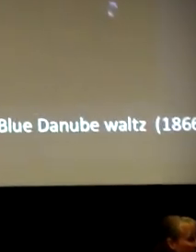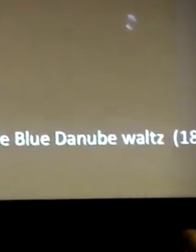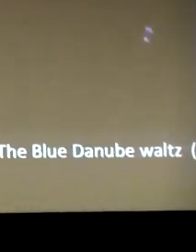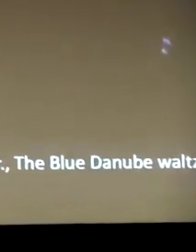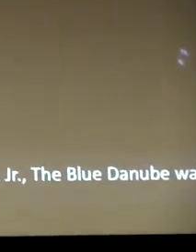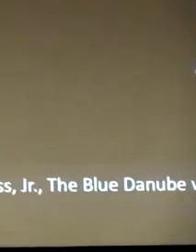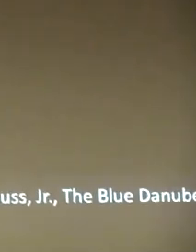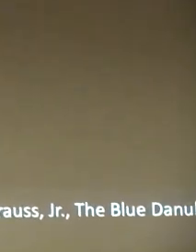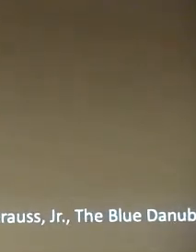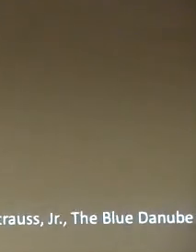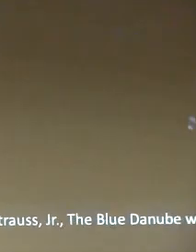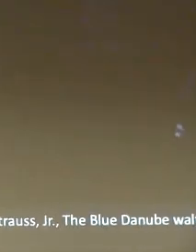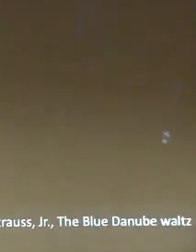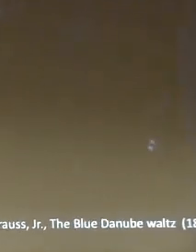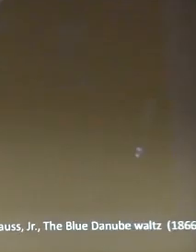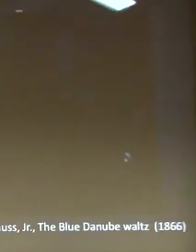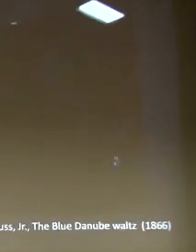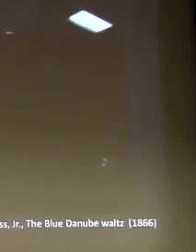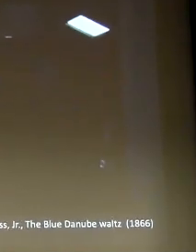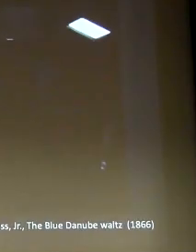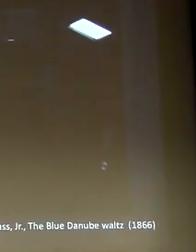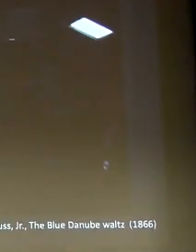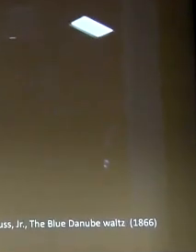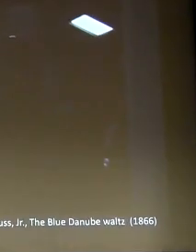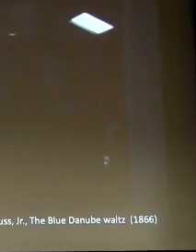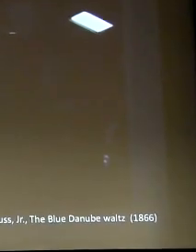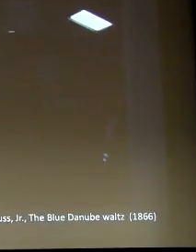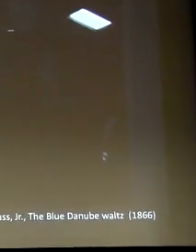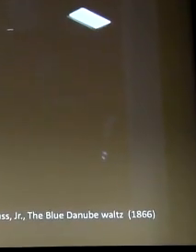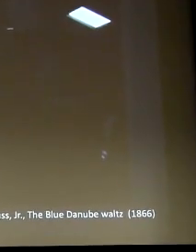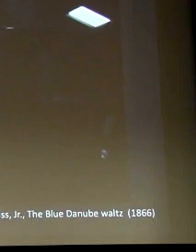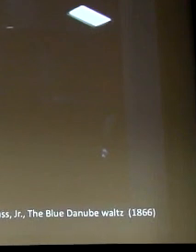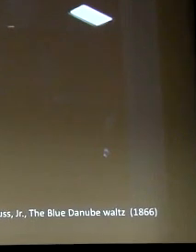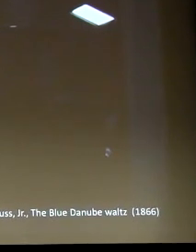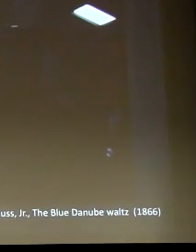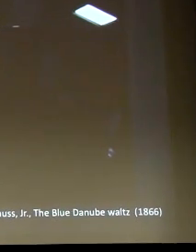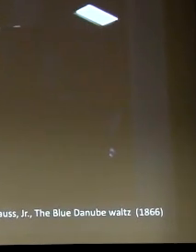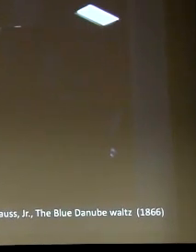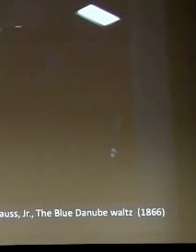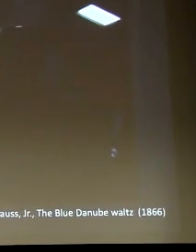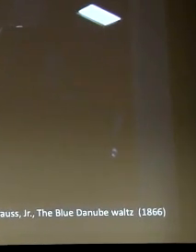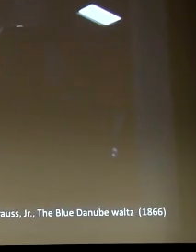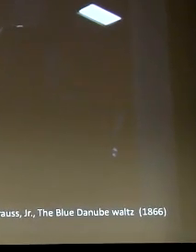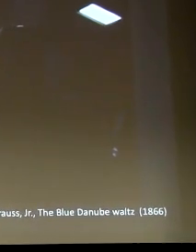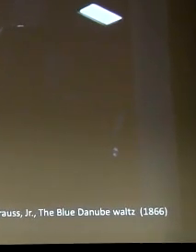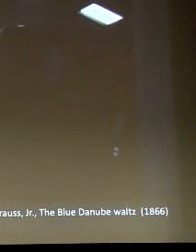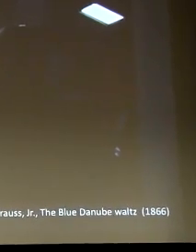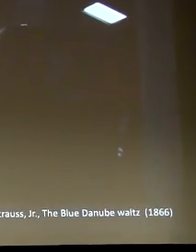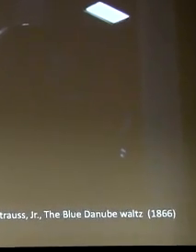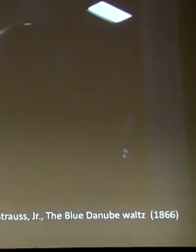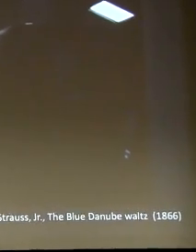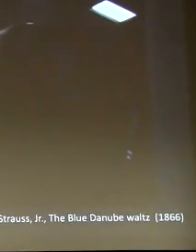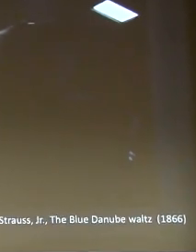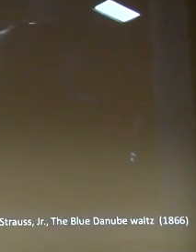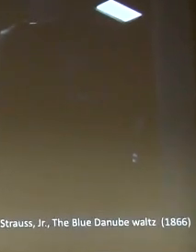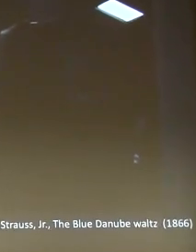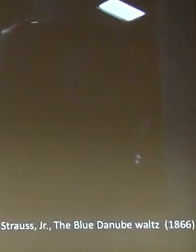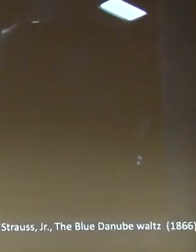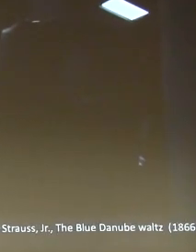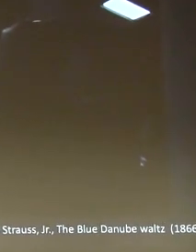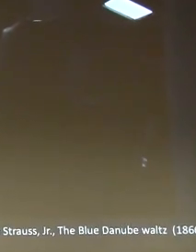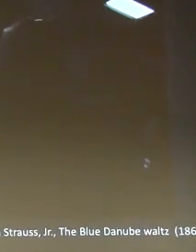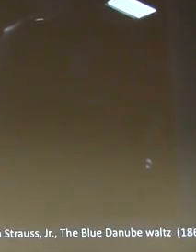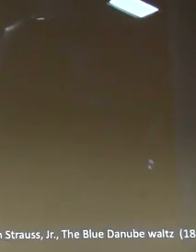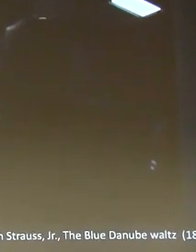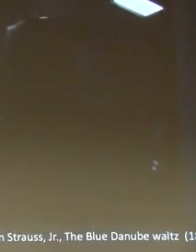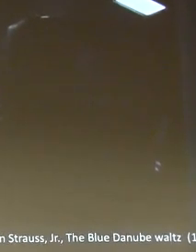beauty and the grace that space travel would have, especially when it reached a fairly routine level, with no great danger involved. I wanted something that